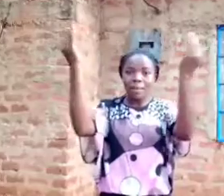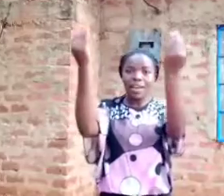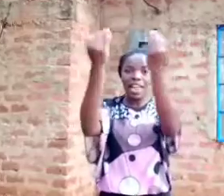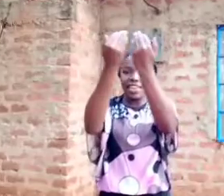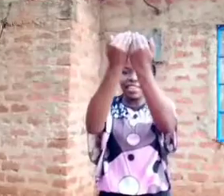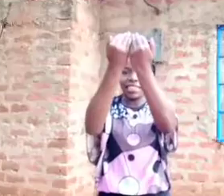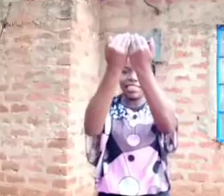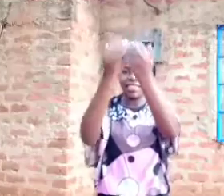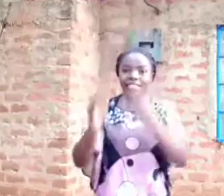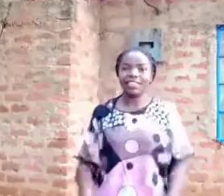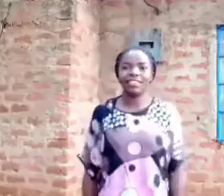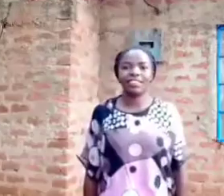Planet.